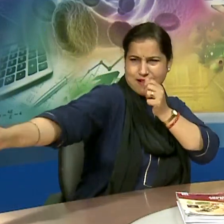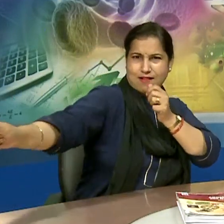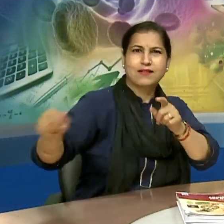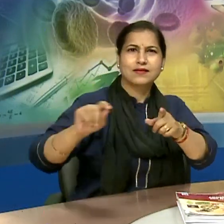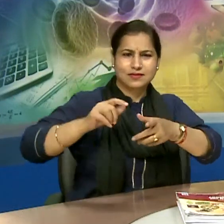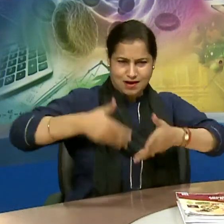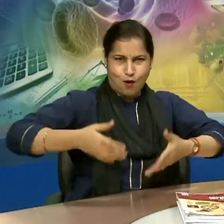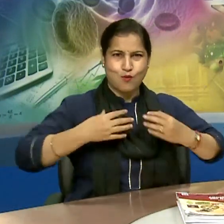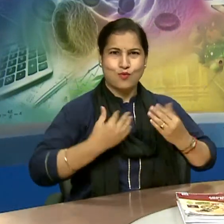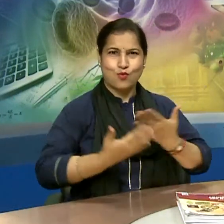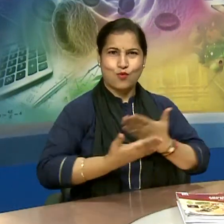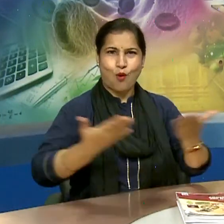1137.